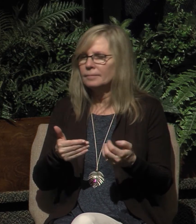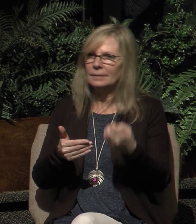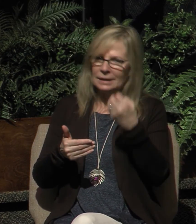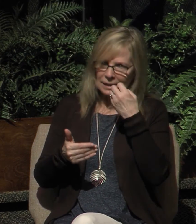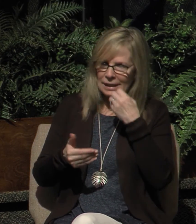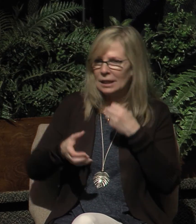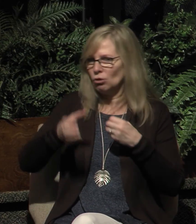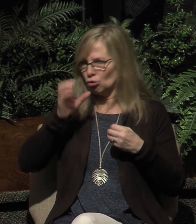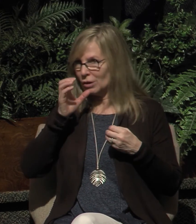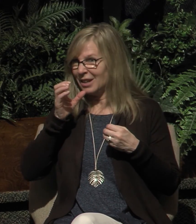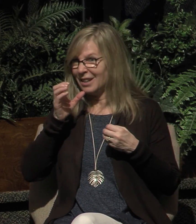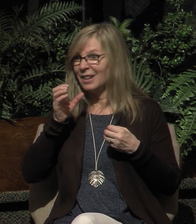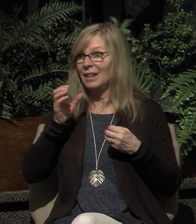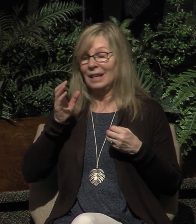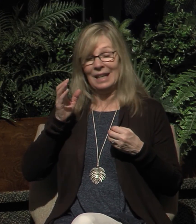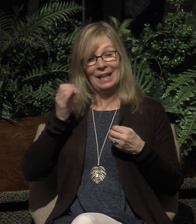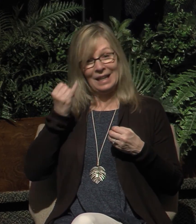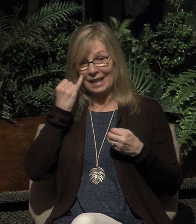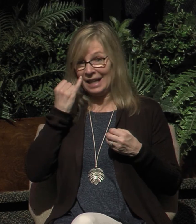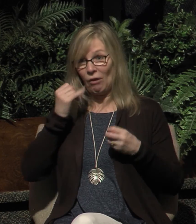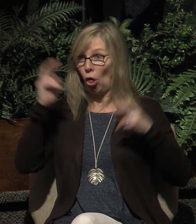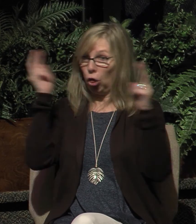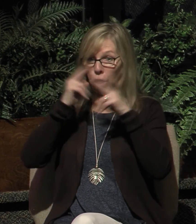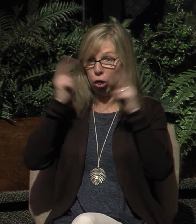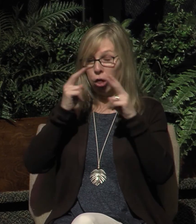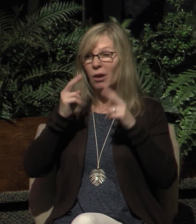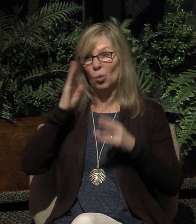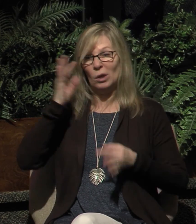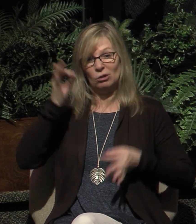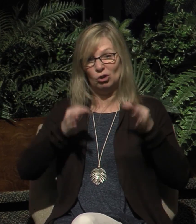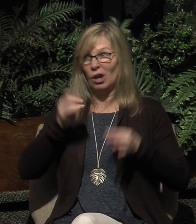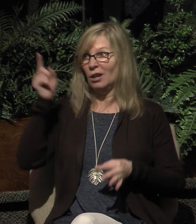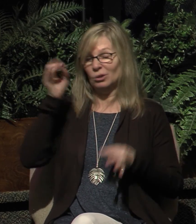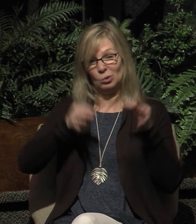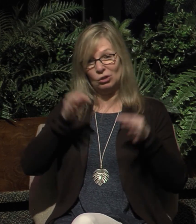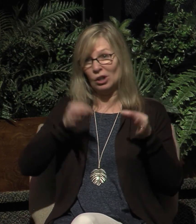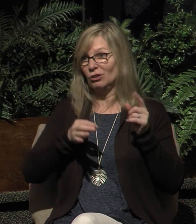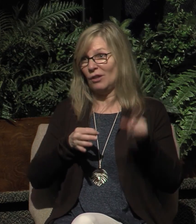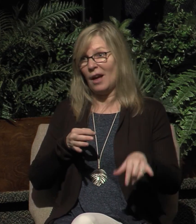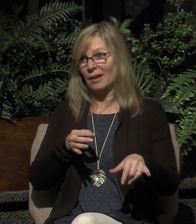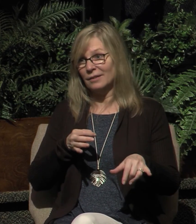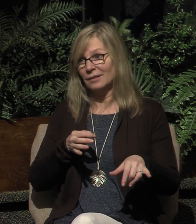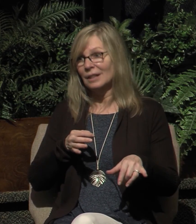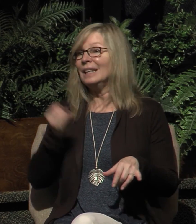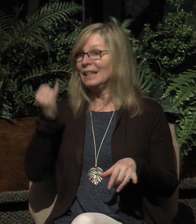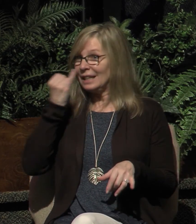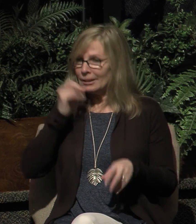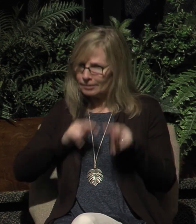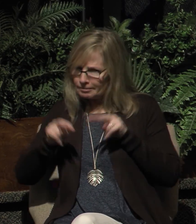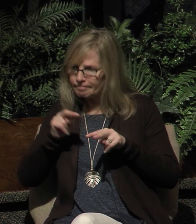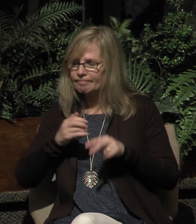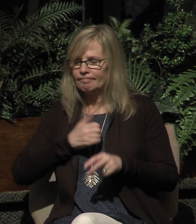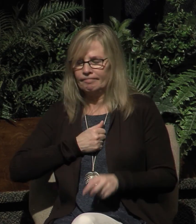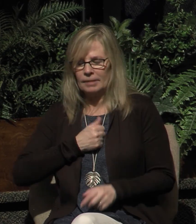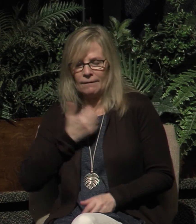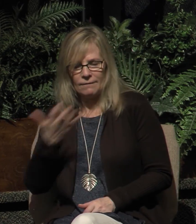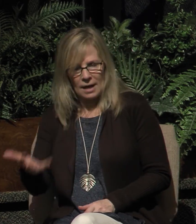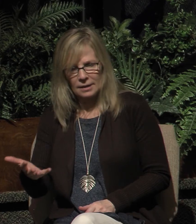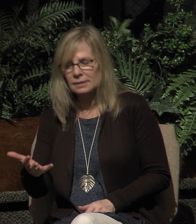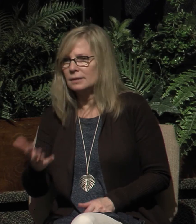eats and drinks judgment to himself if he does not judge the body rightly that means examine yourself and confess repentance of sin for